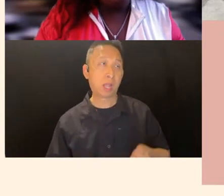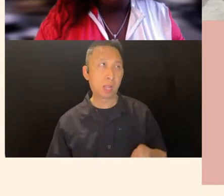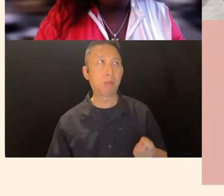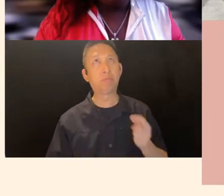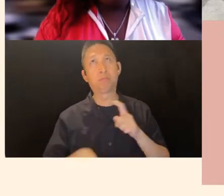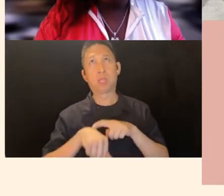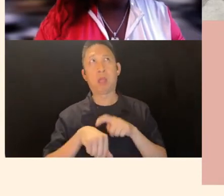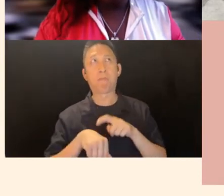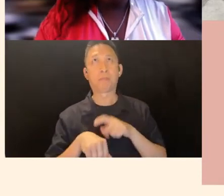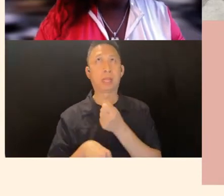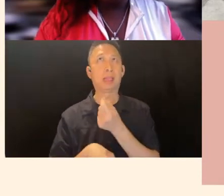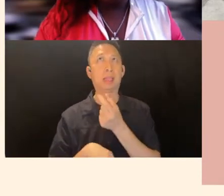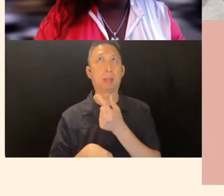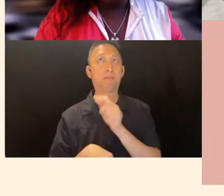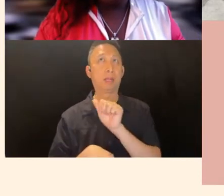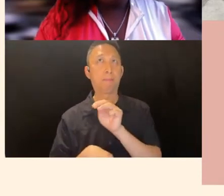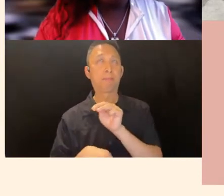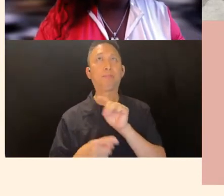4.